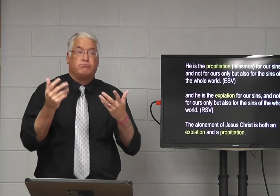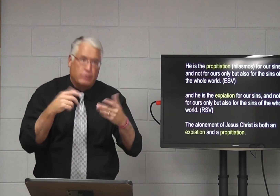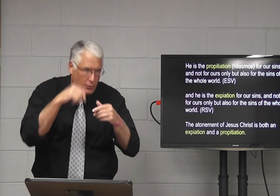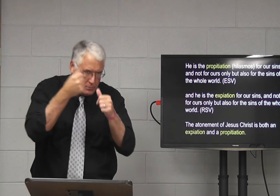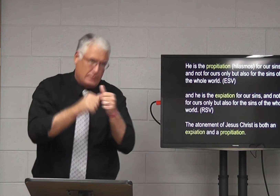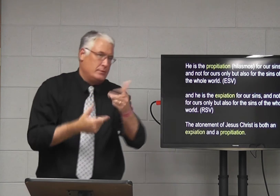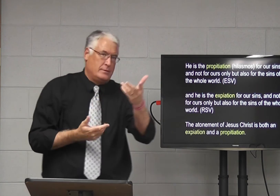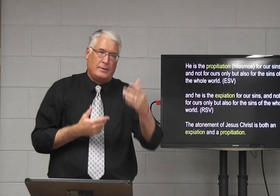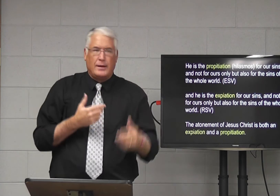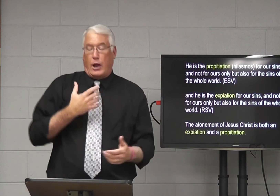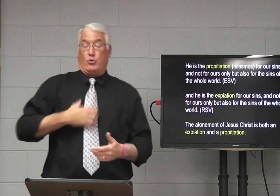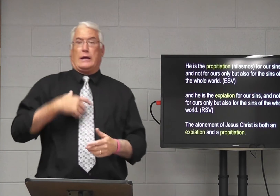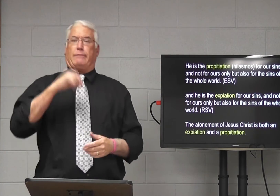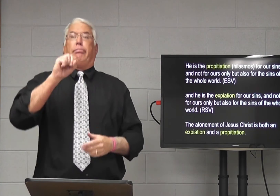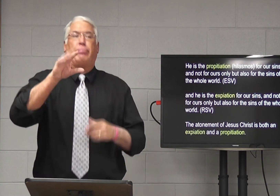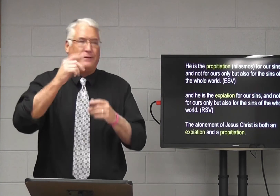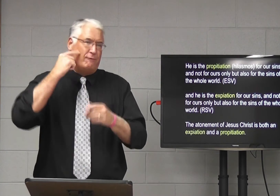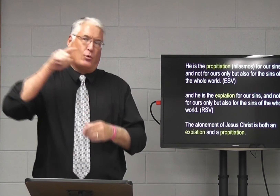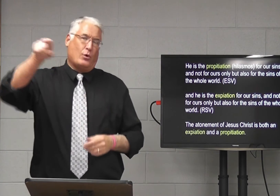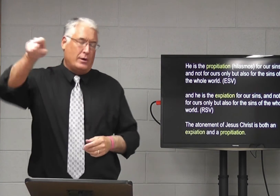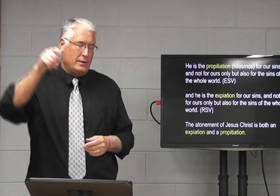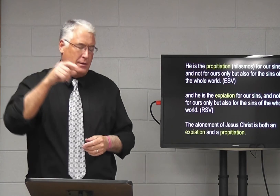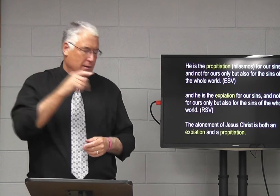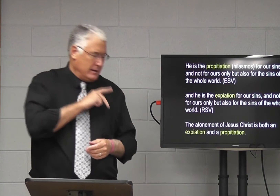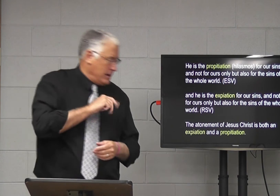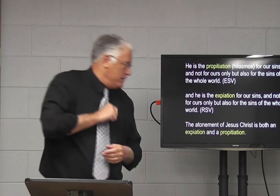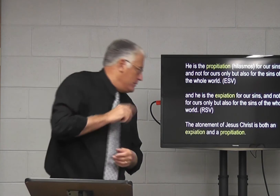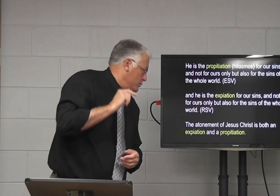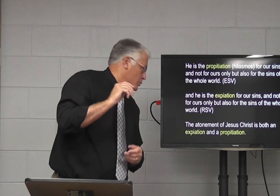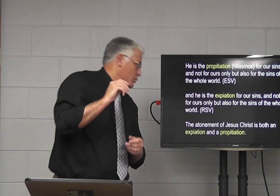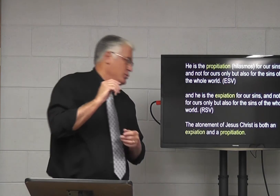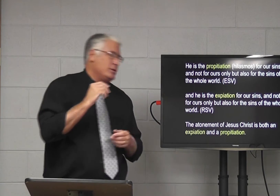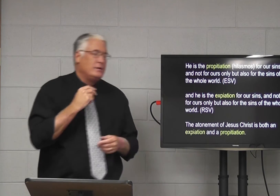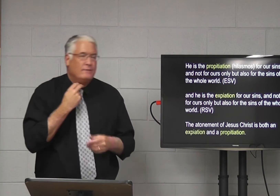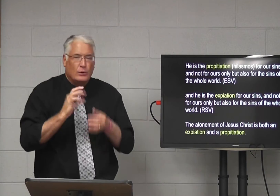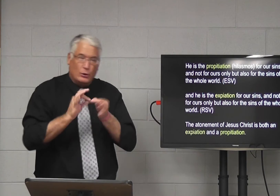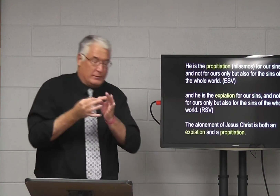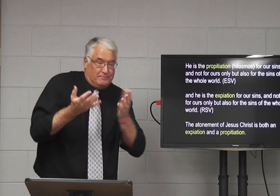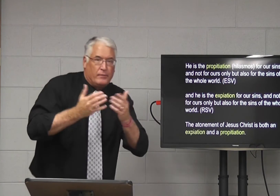I can't remember. I wish I could help Kathy with that.